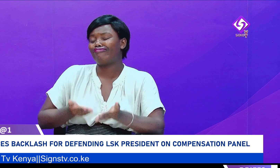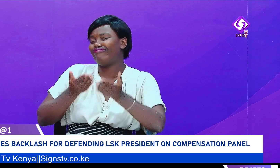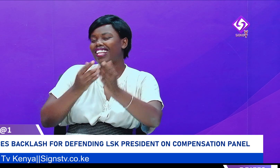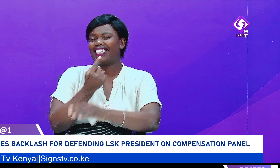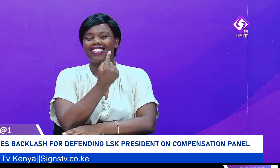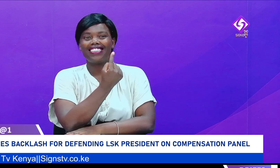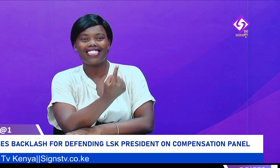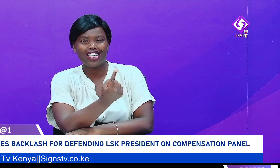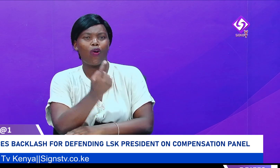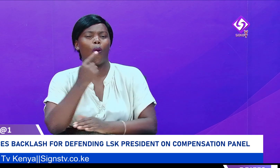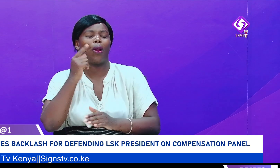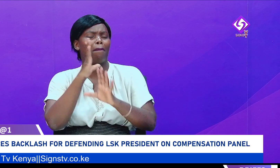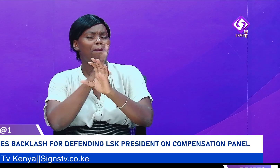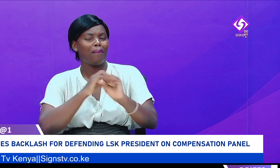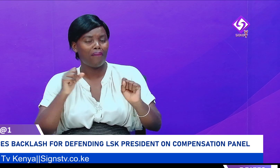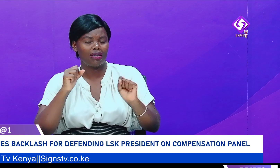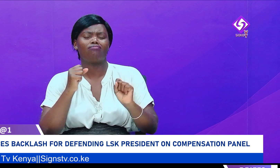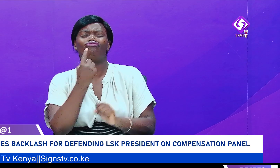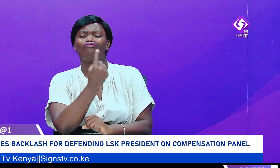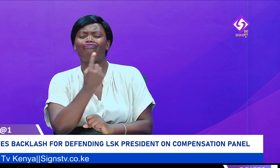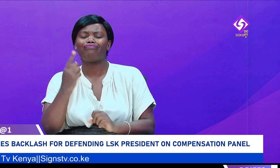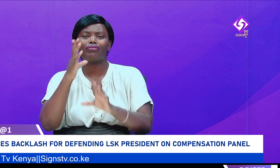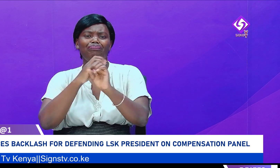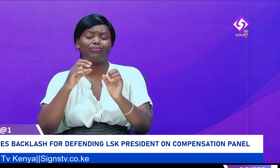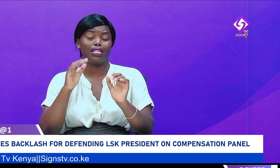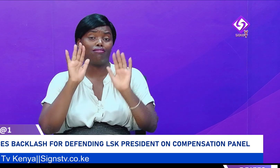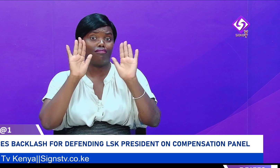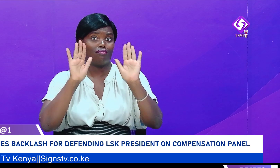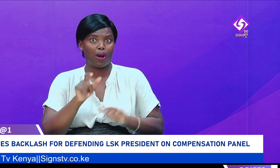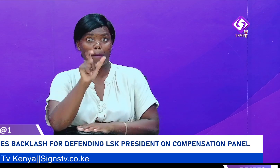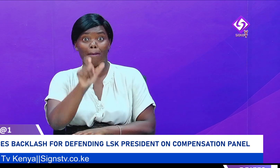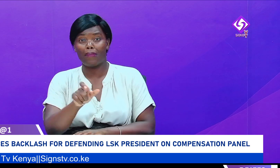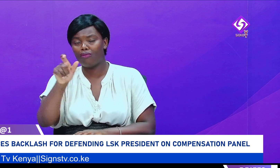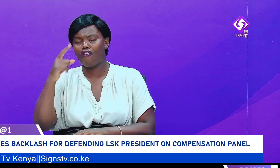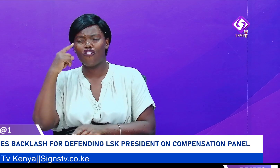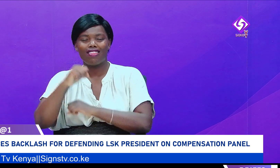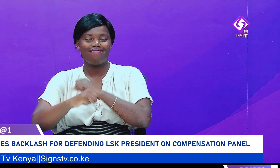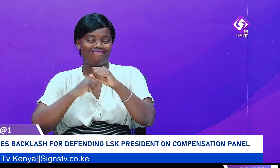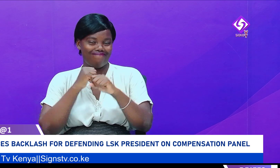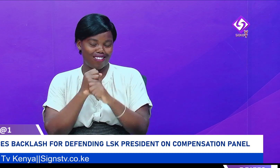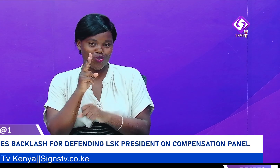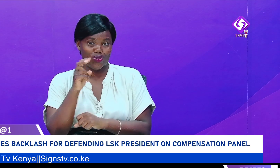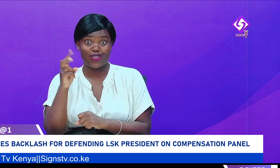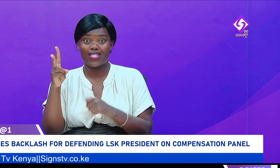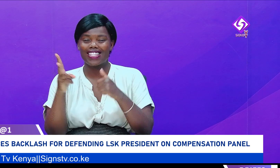commitment to presenting a single presidential candidate for the 2027 general